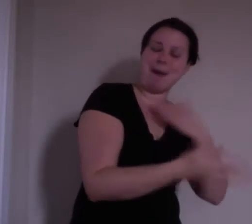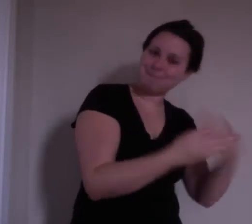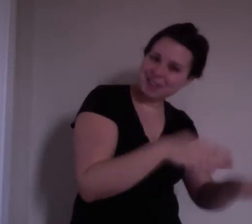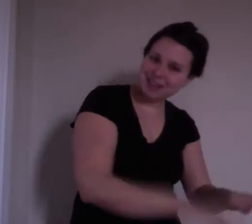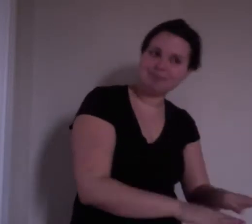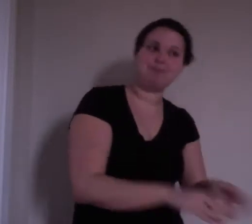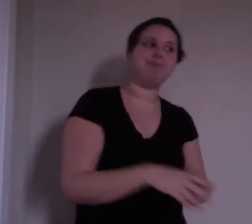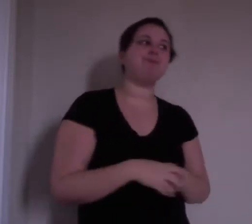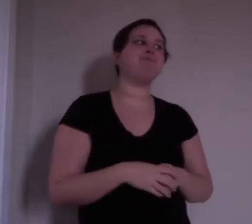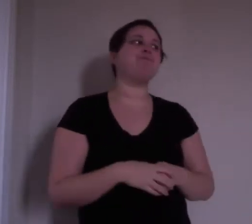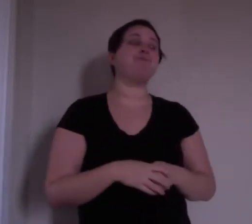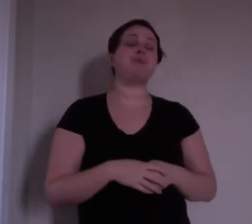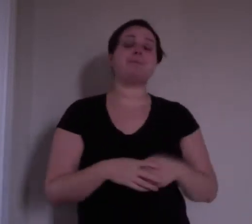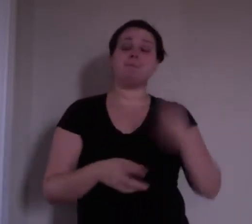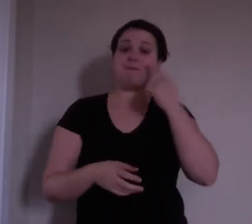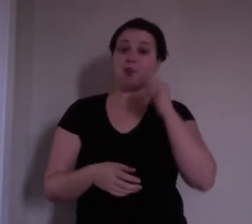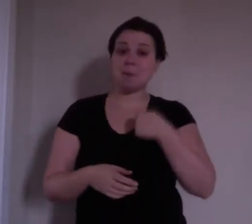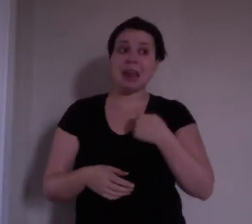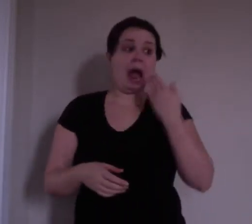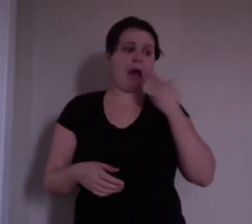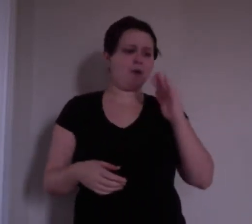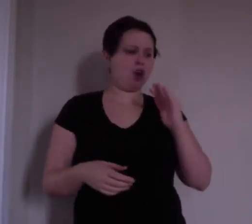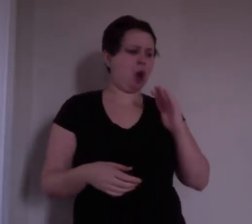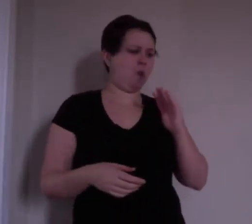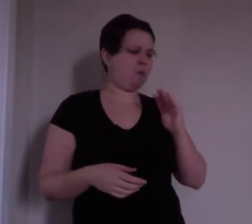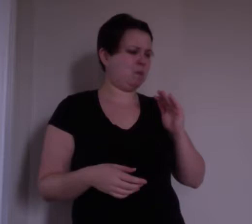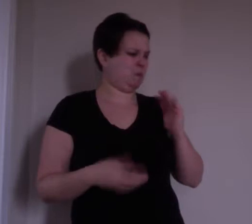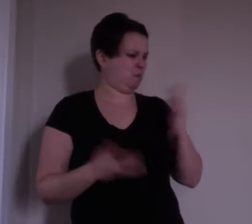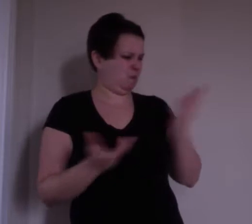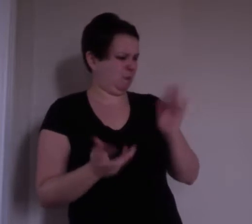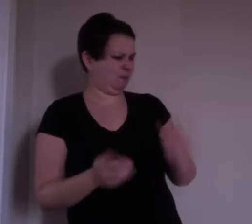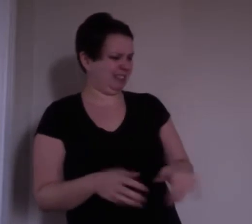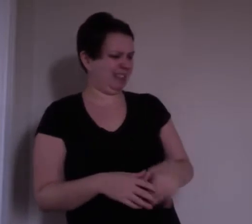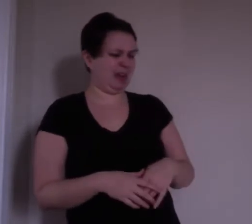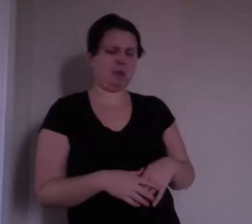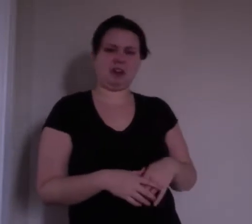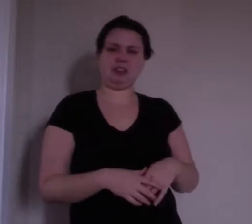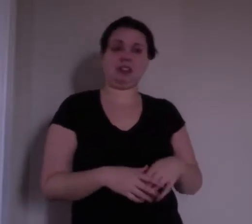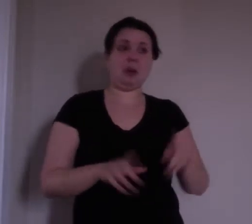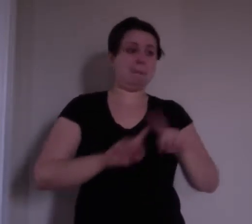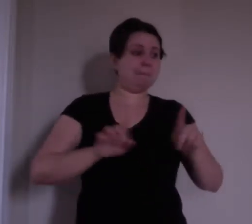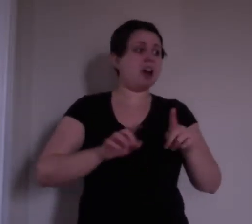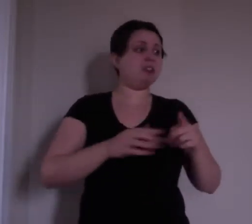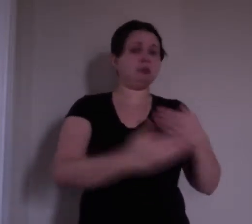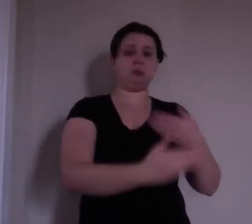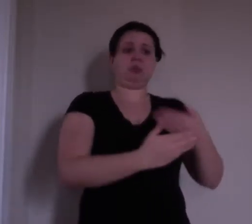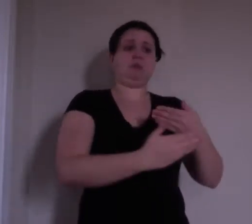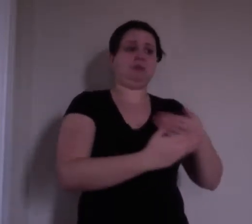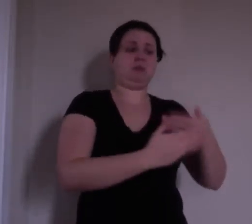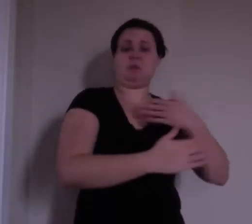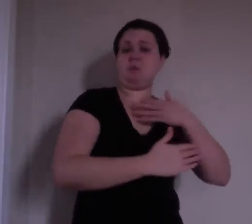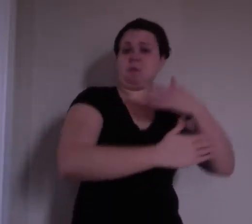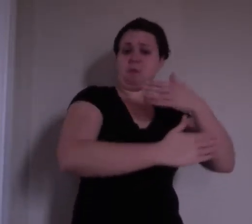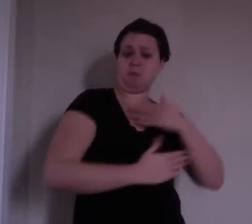me, I didn't know what this little thing was, but it was pulsating, right? So that meant it must have had a pulse, which would